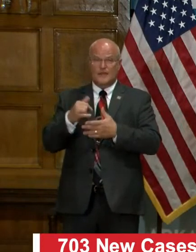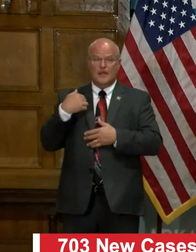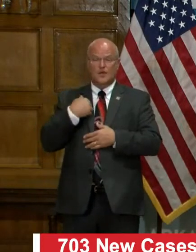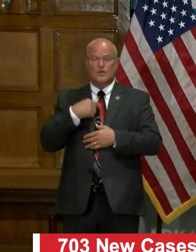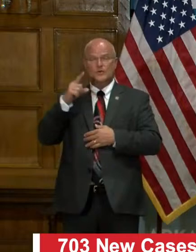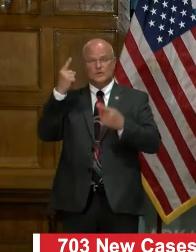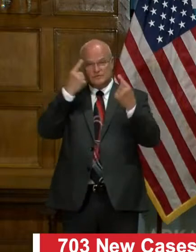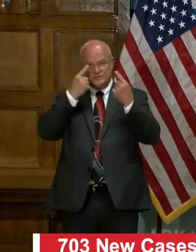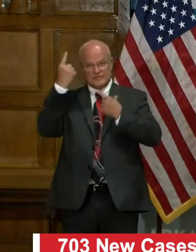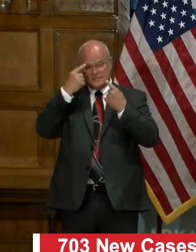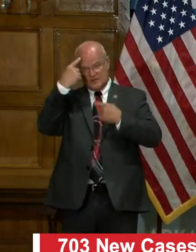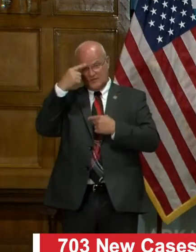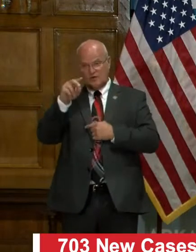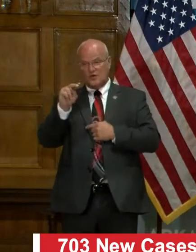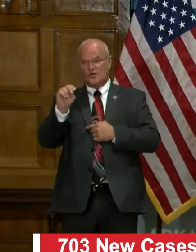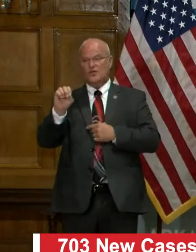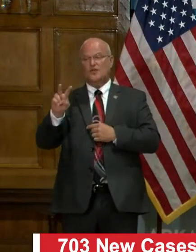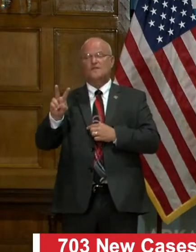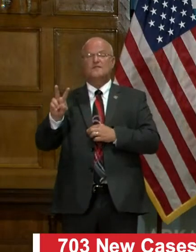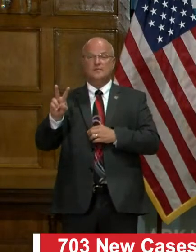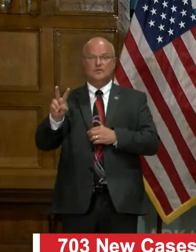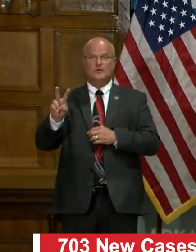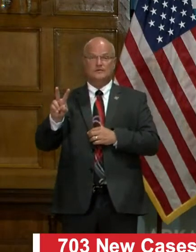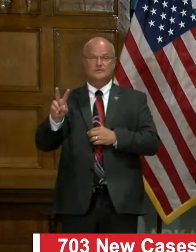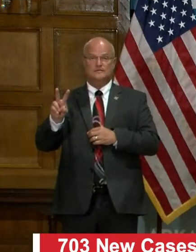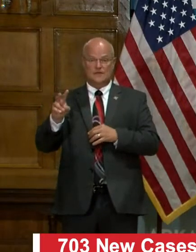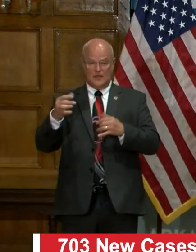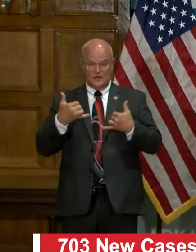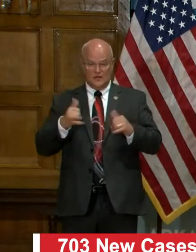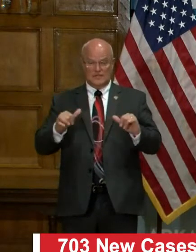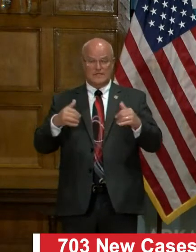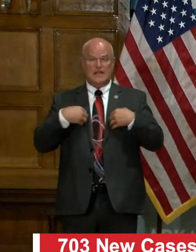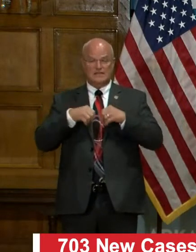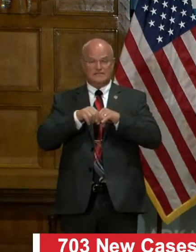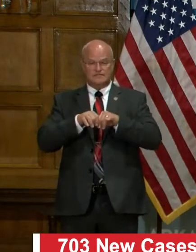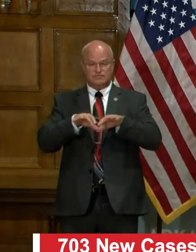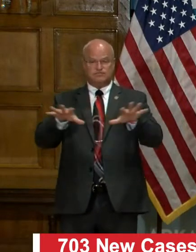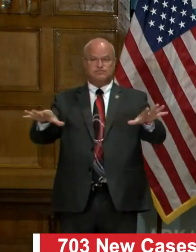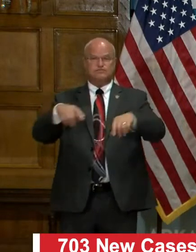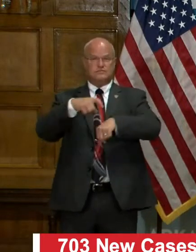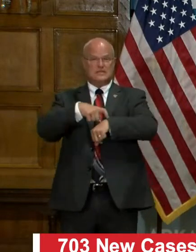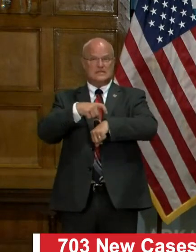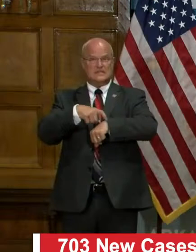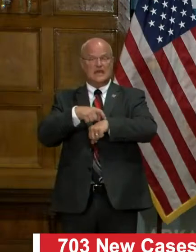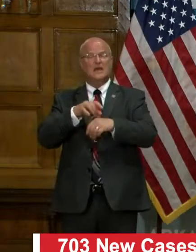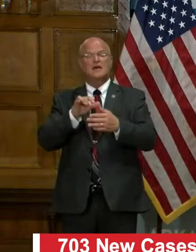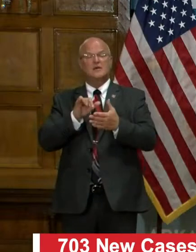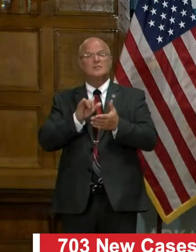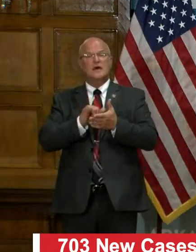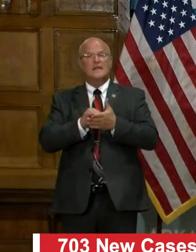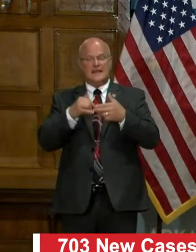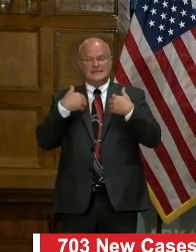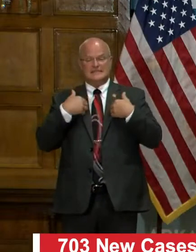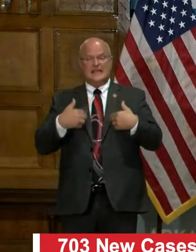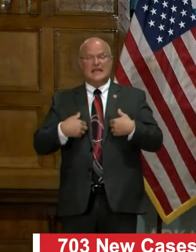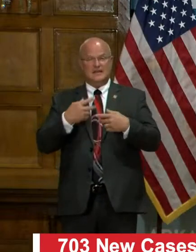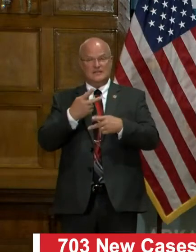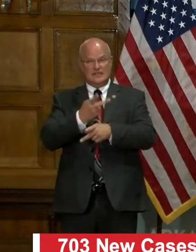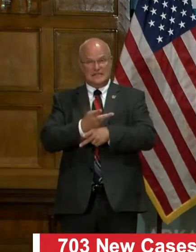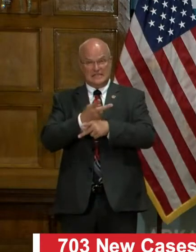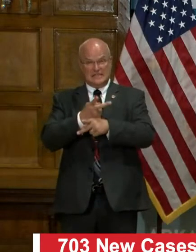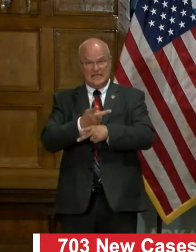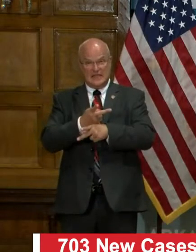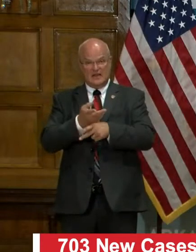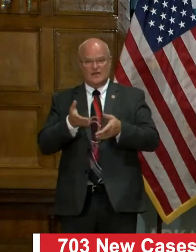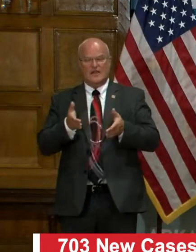ought to consider for November. If we still have the pandemic then, that's a health precaution.